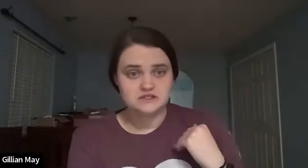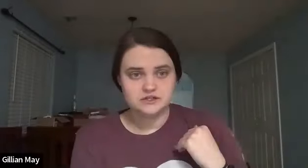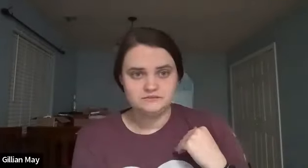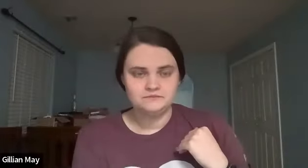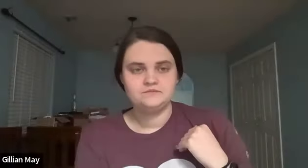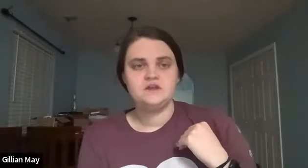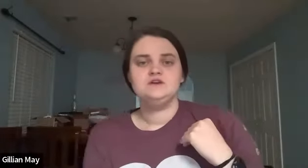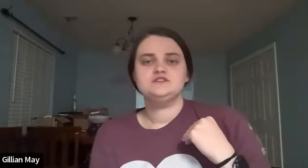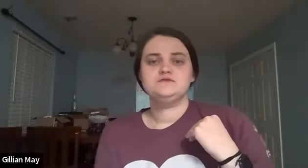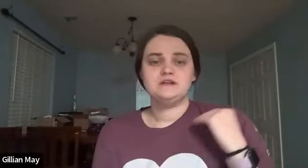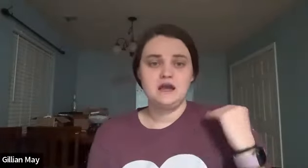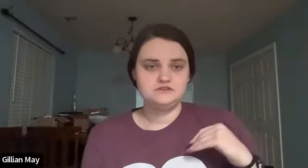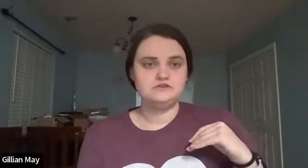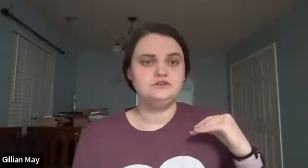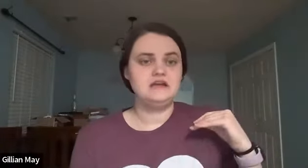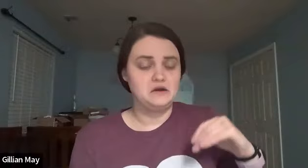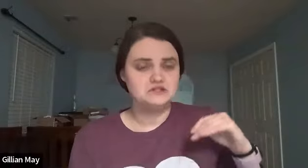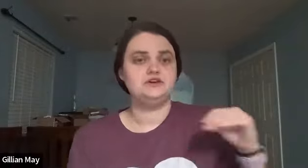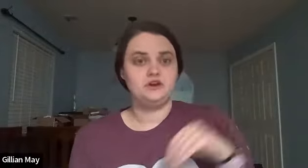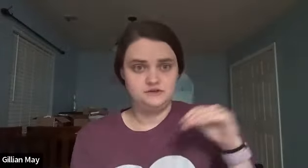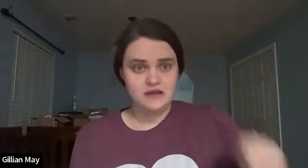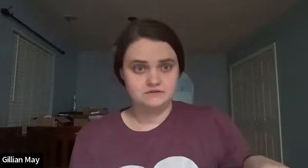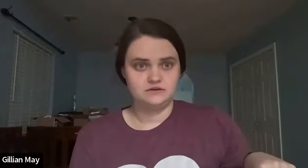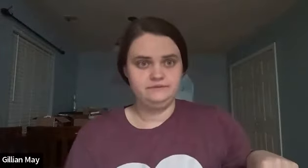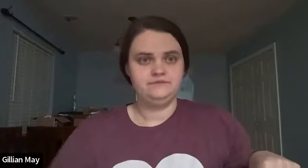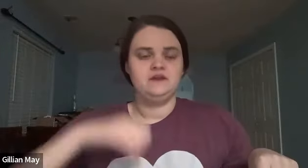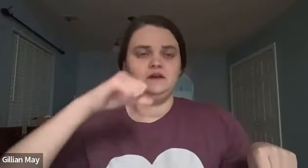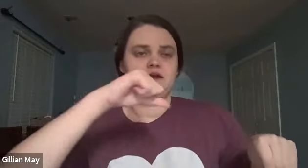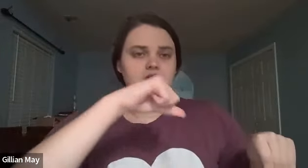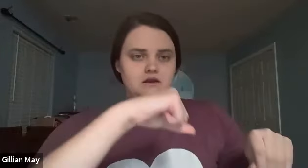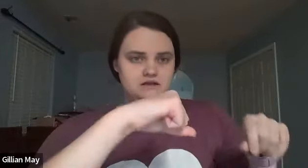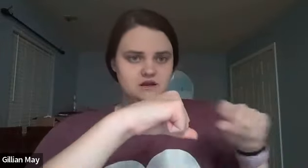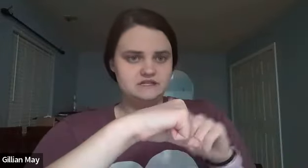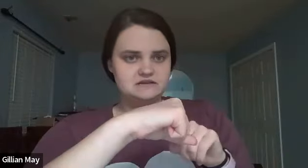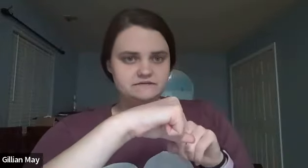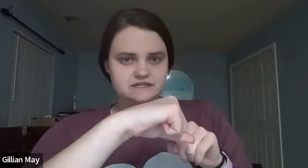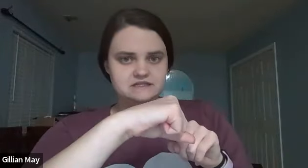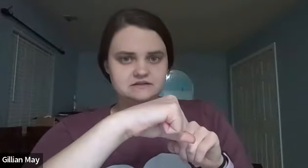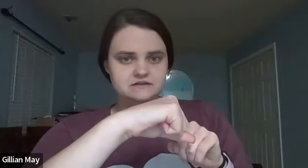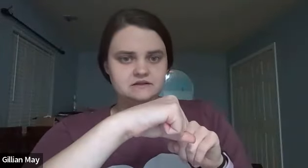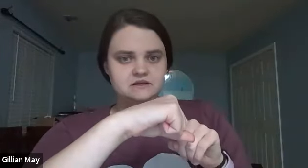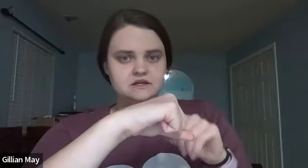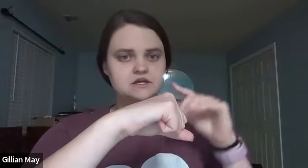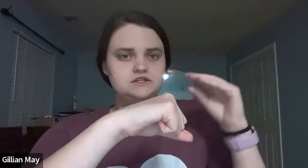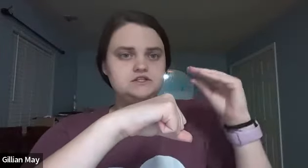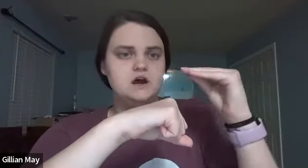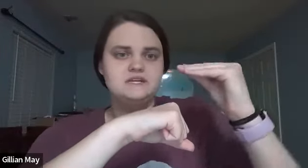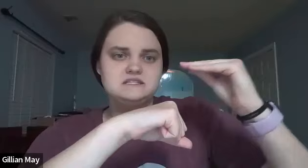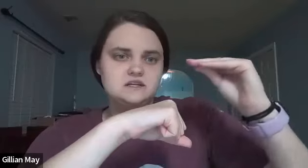counselor. So for counselor, you're going to do counsel. Non-dominant's in a fist. Dominant's going to be in